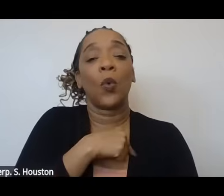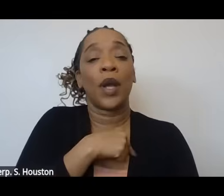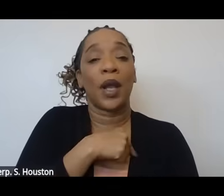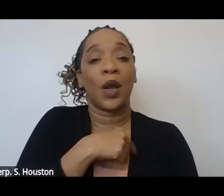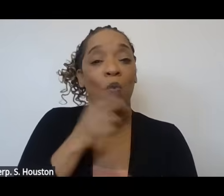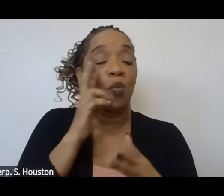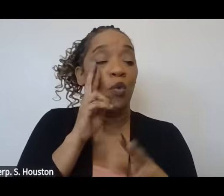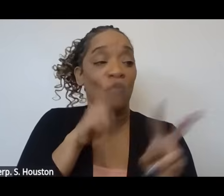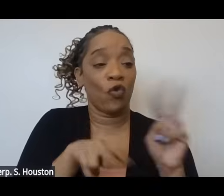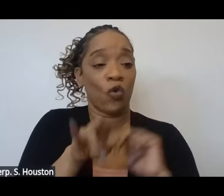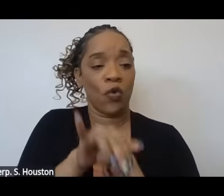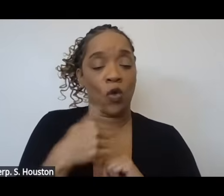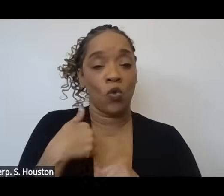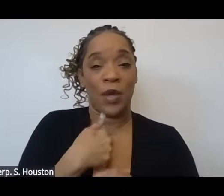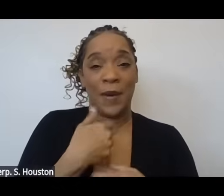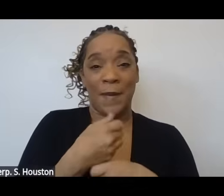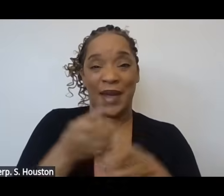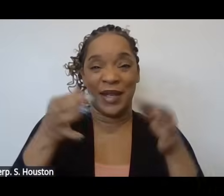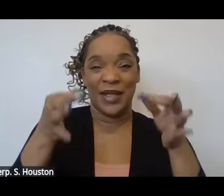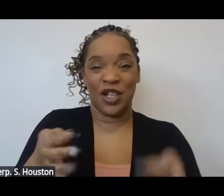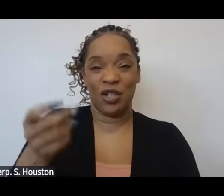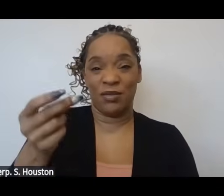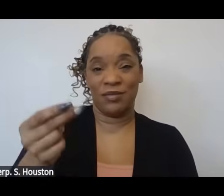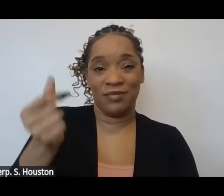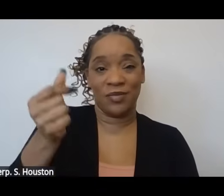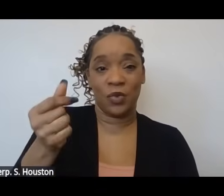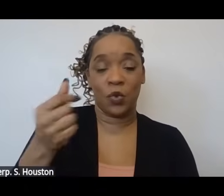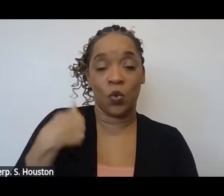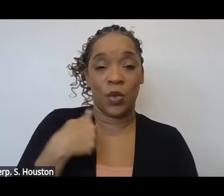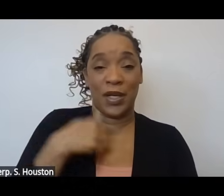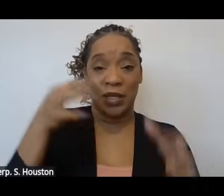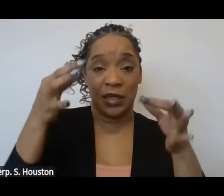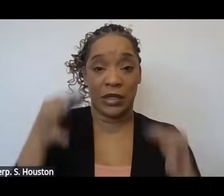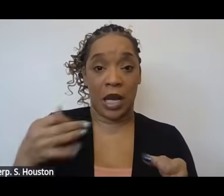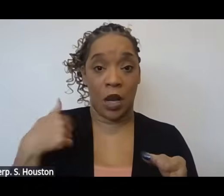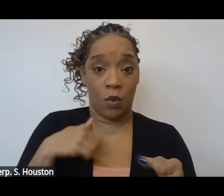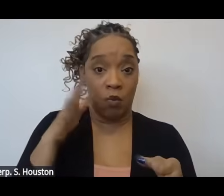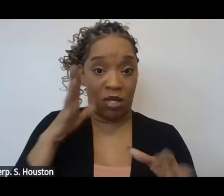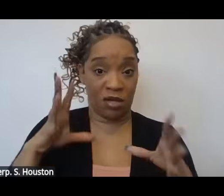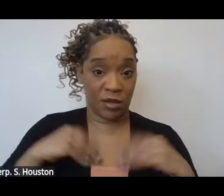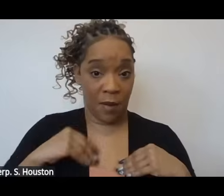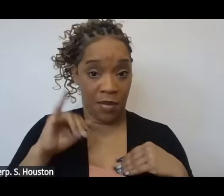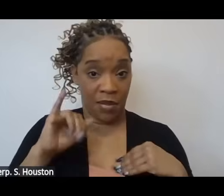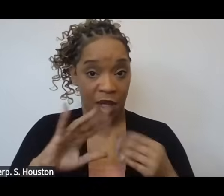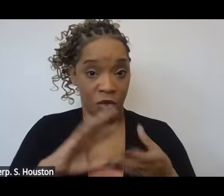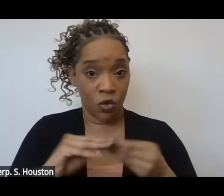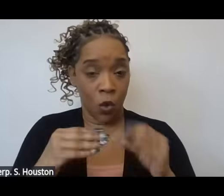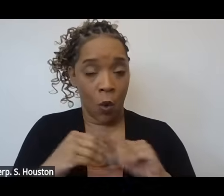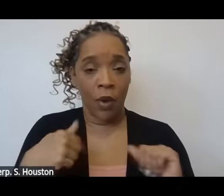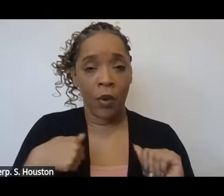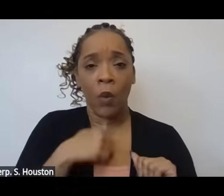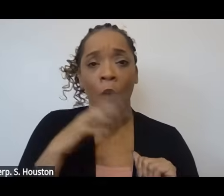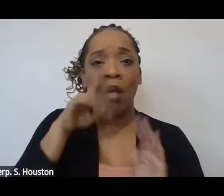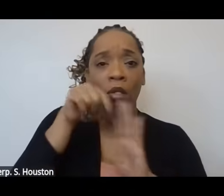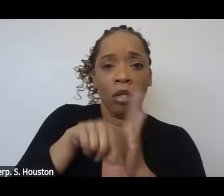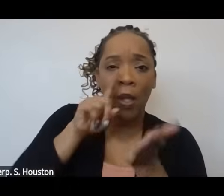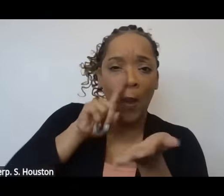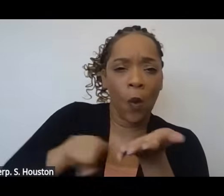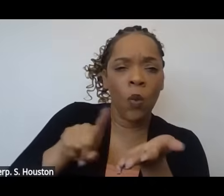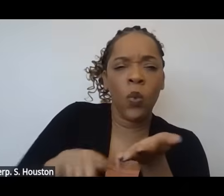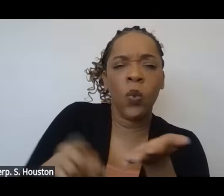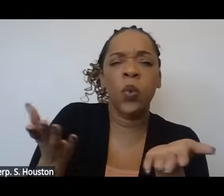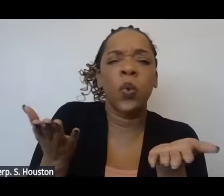decide right now, are we going to accept this story? Are we going to look at this signature? What are we going to do with it? Are we going to approve